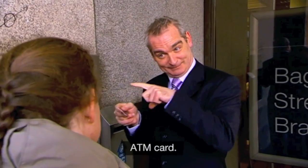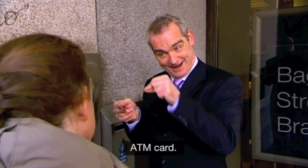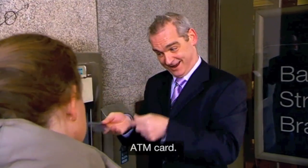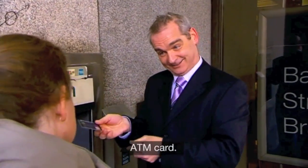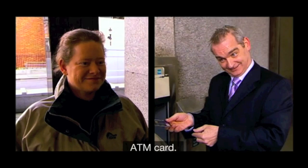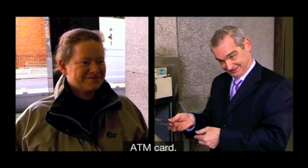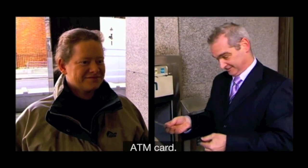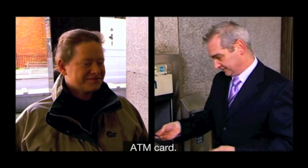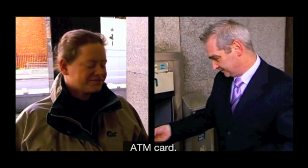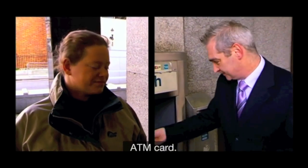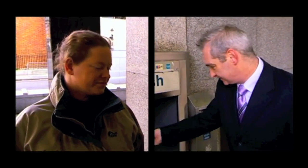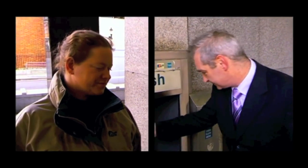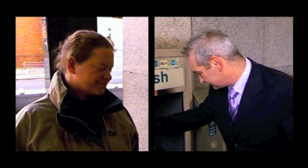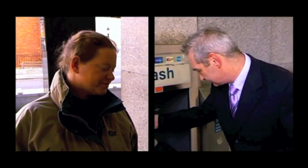ATM card.